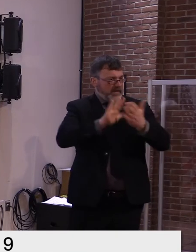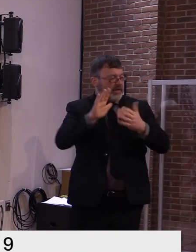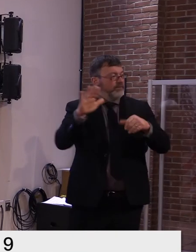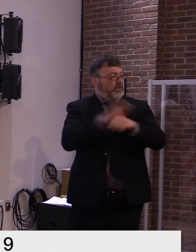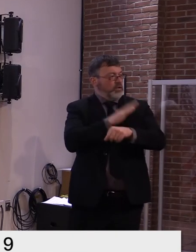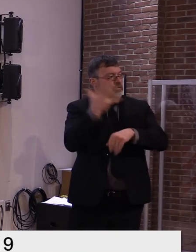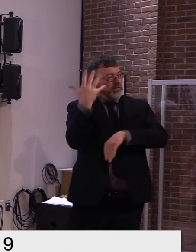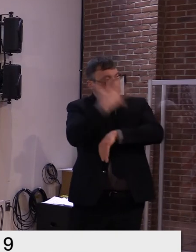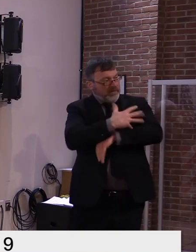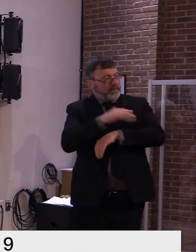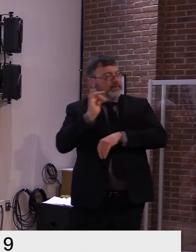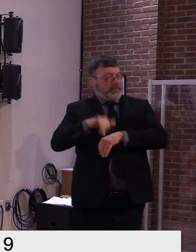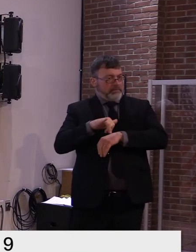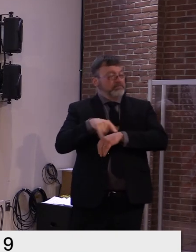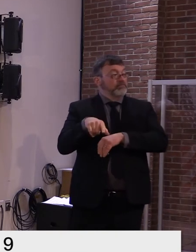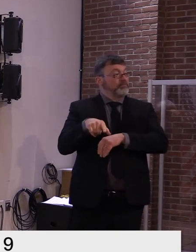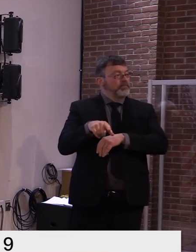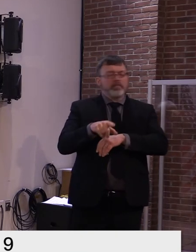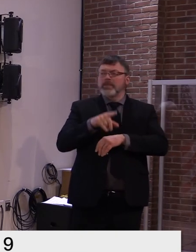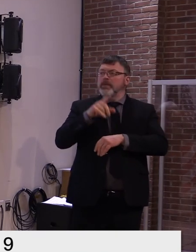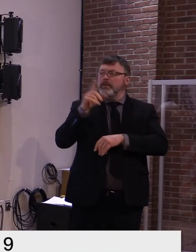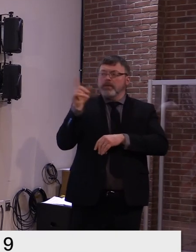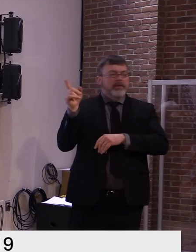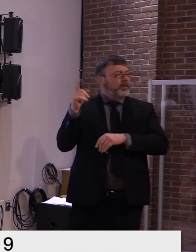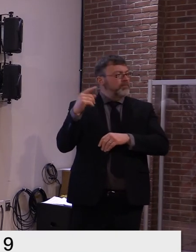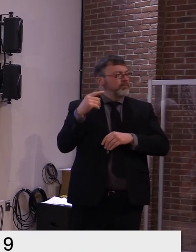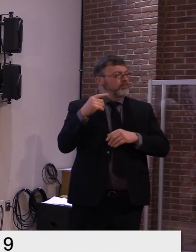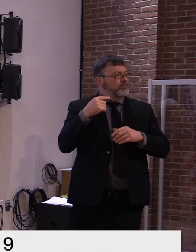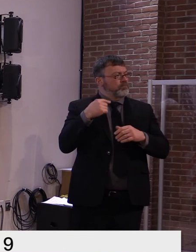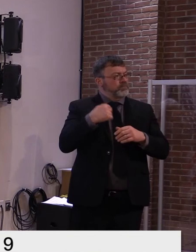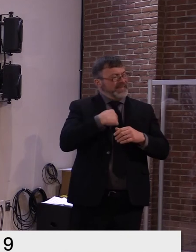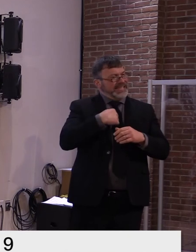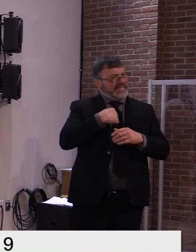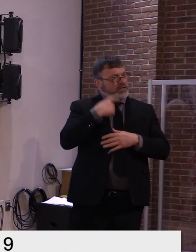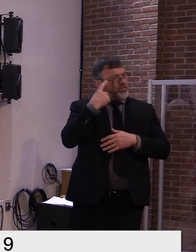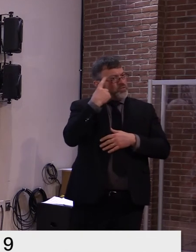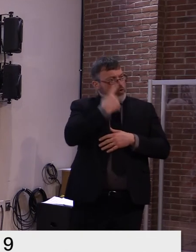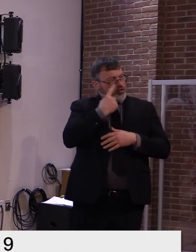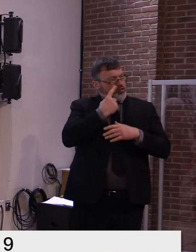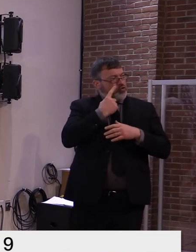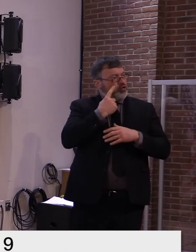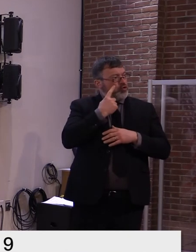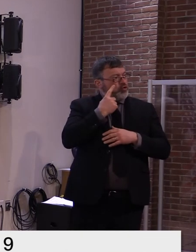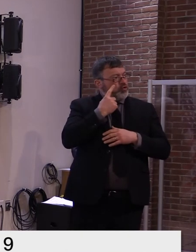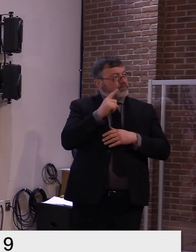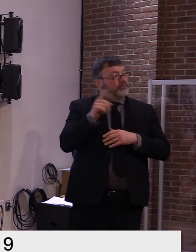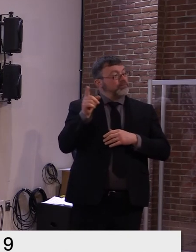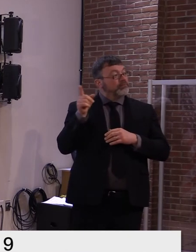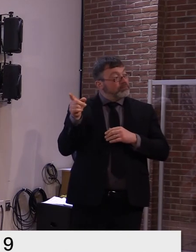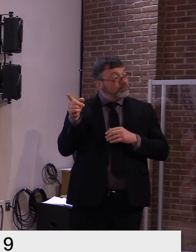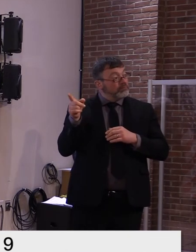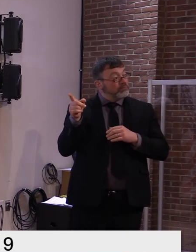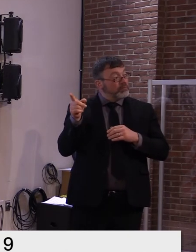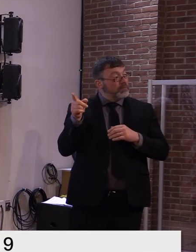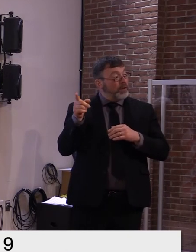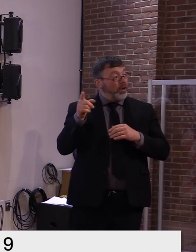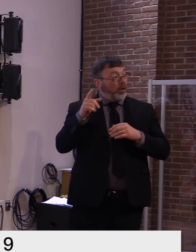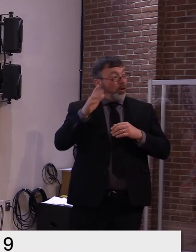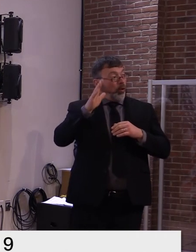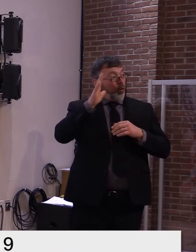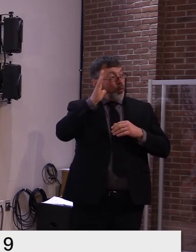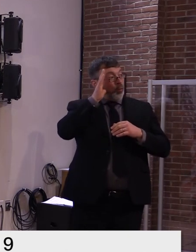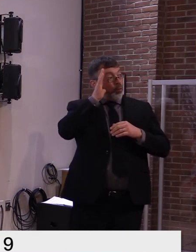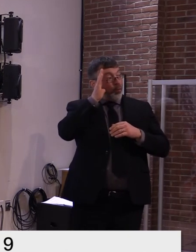the community's vaccination strategy and bumping up teachers, prioritizing them in the